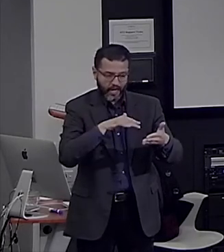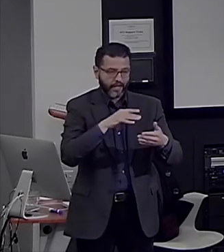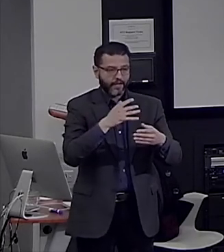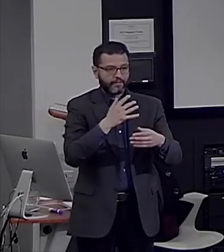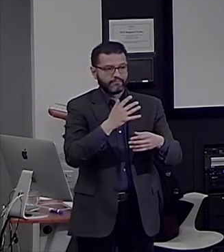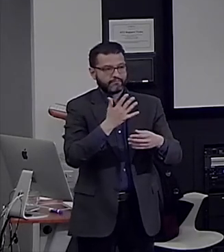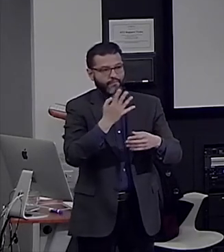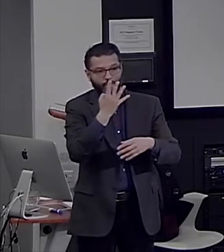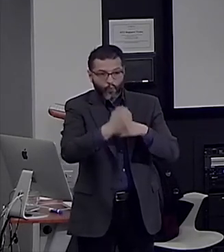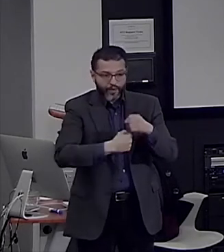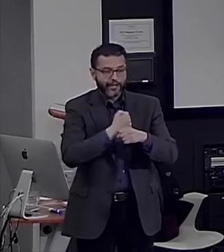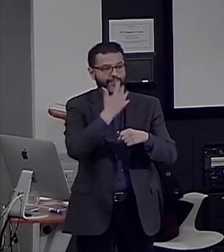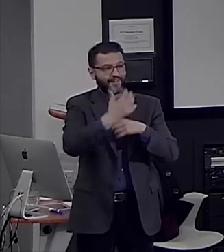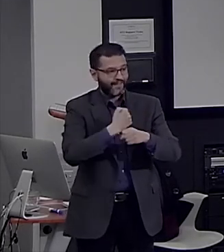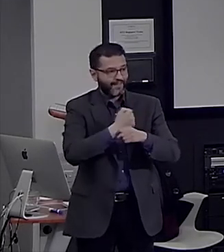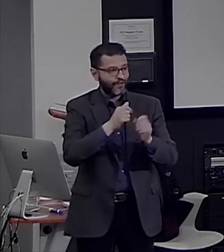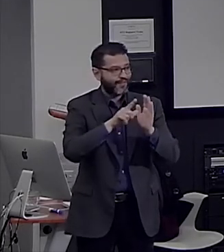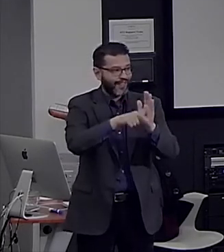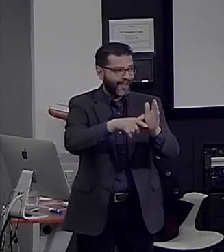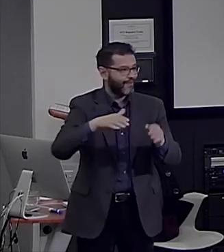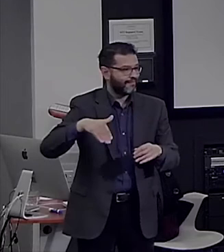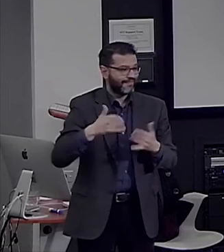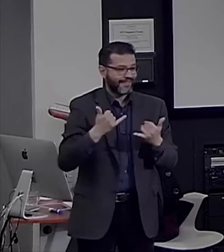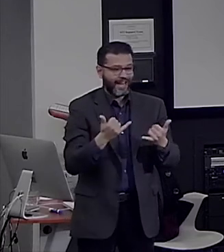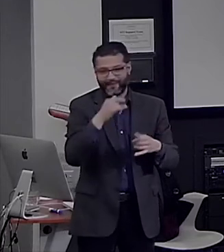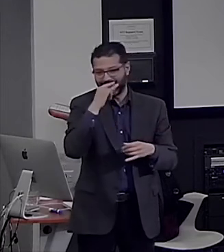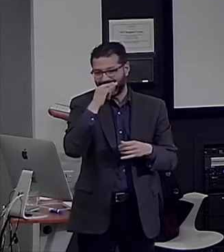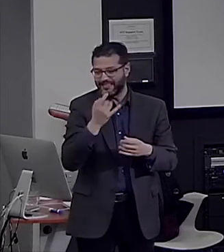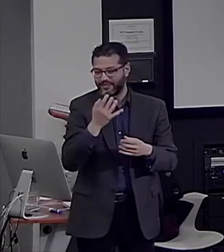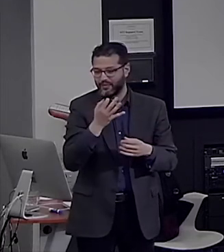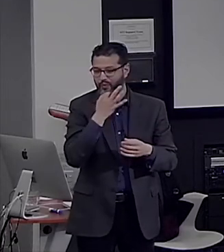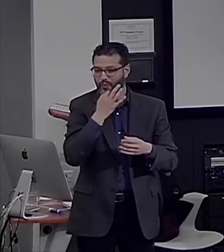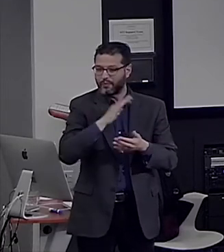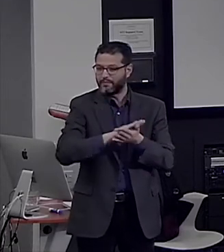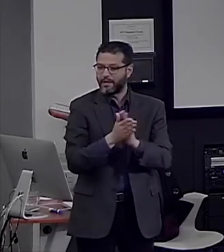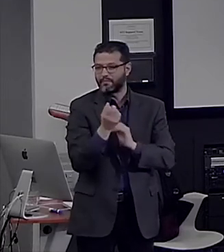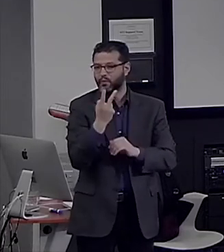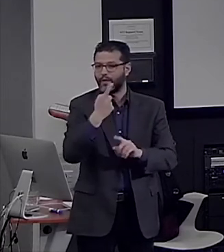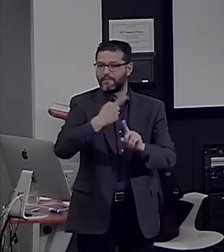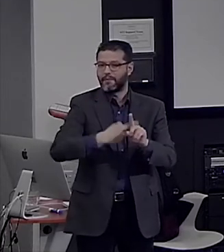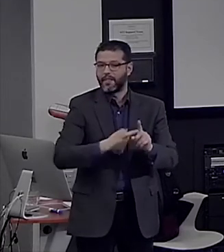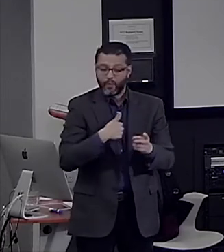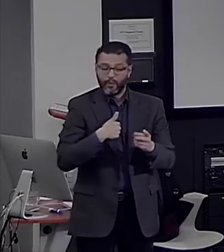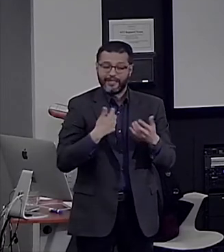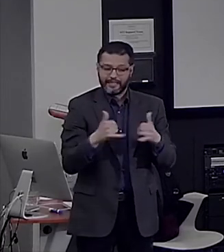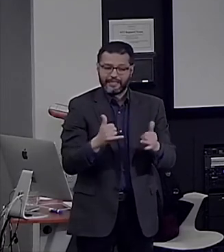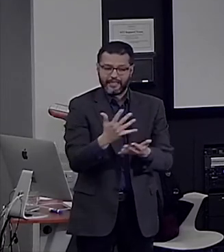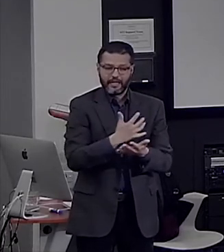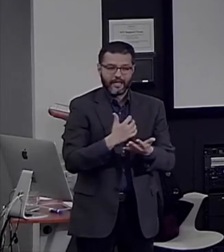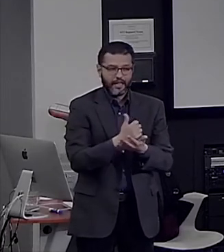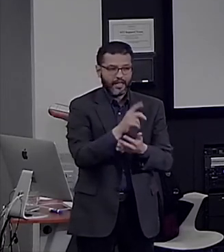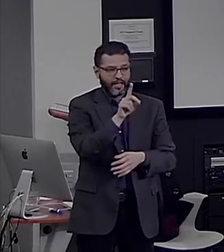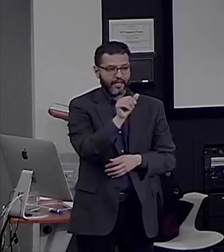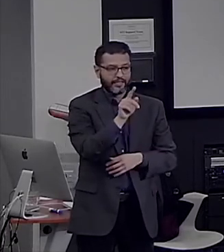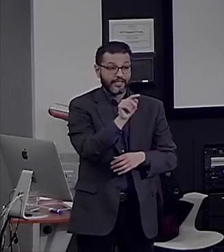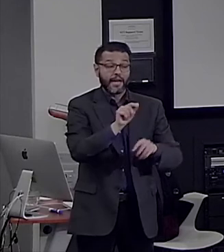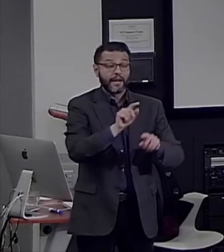12 and 18 months or 18 months we're collecting data but we think that this is actually going to help